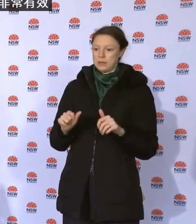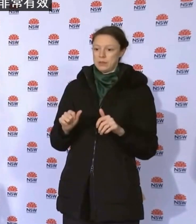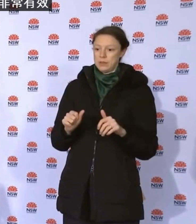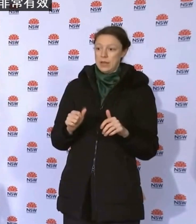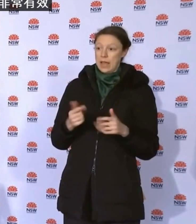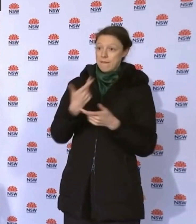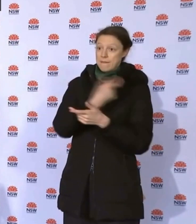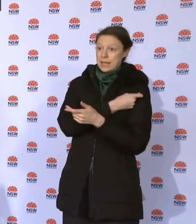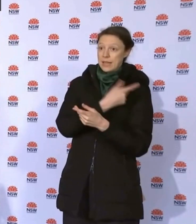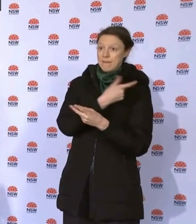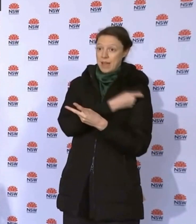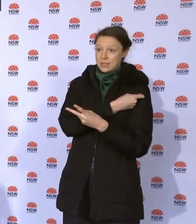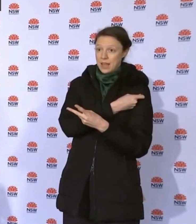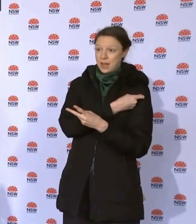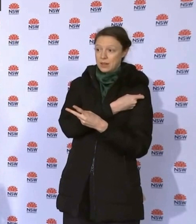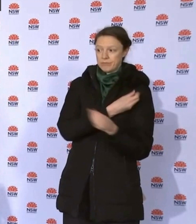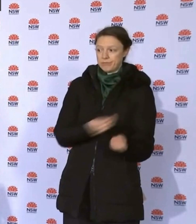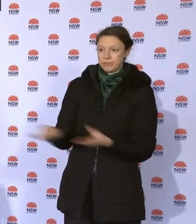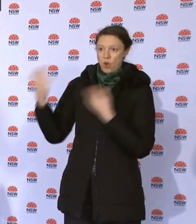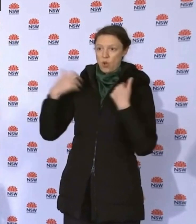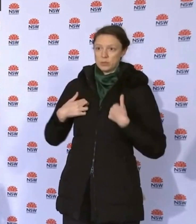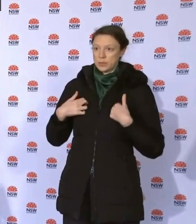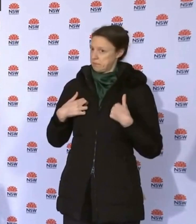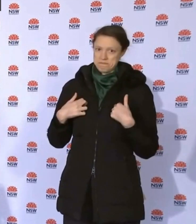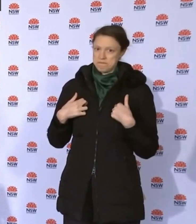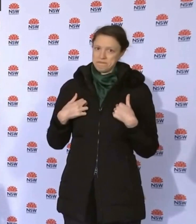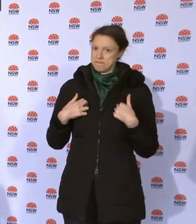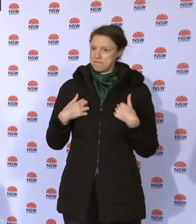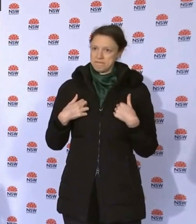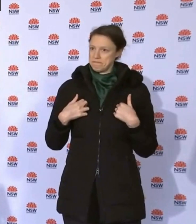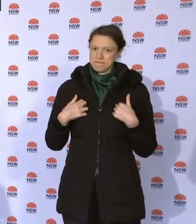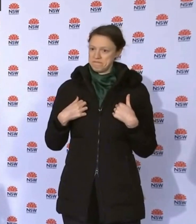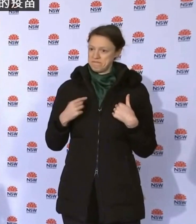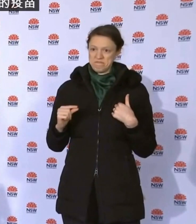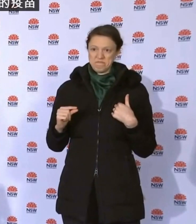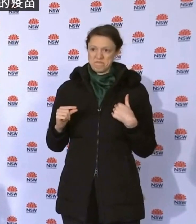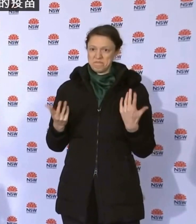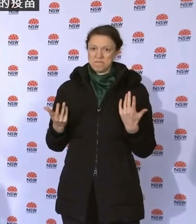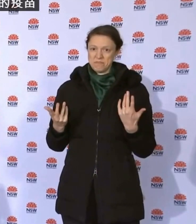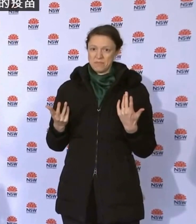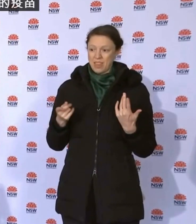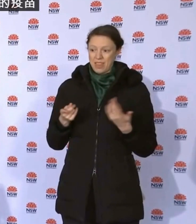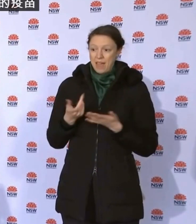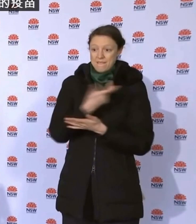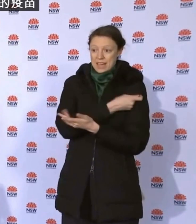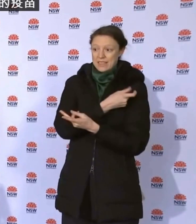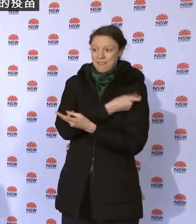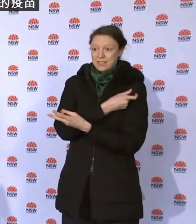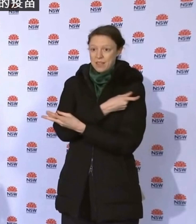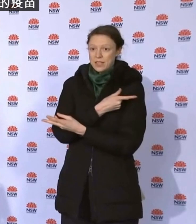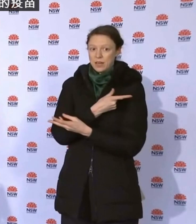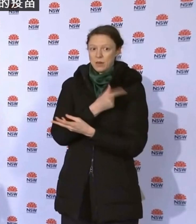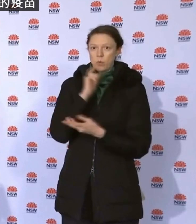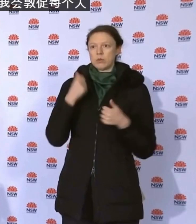death, and they are the way out. And yes, we haven't got enough vaccine at the